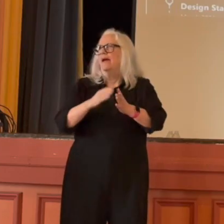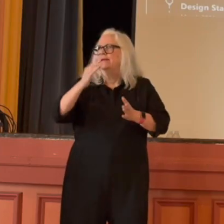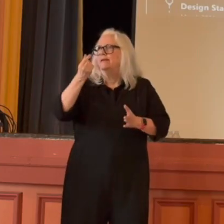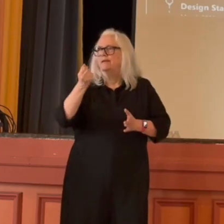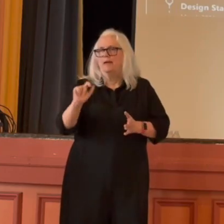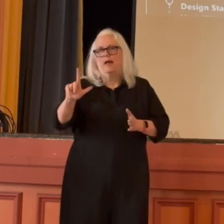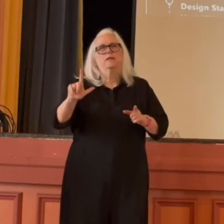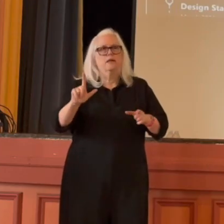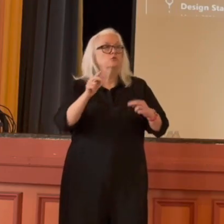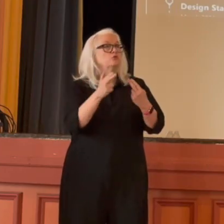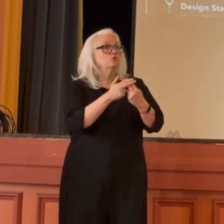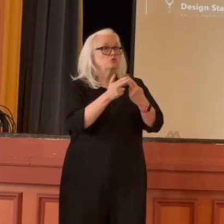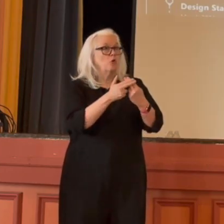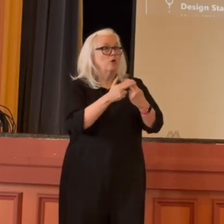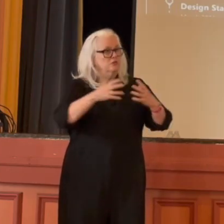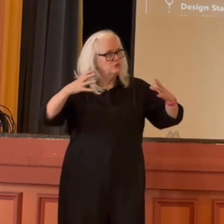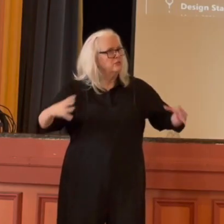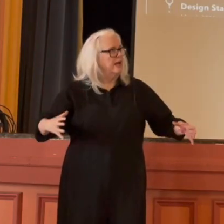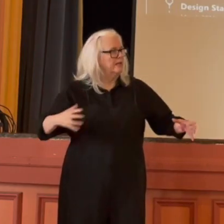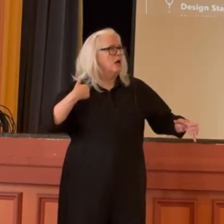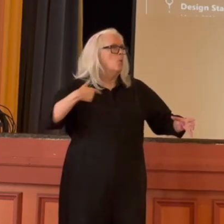we need to do a whole bunch of excavation,